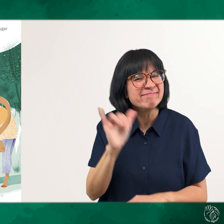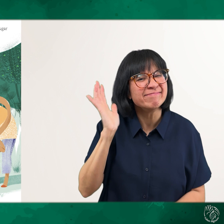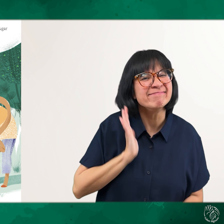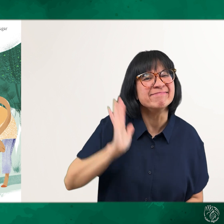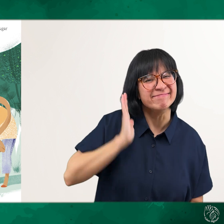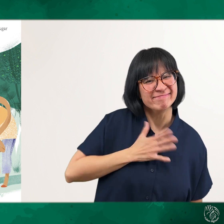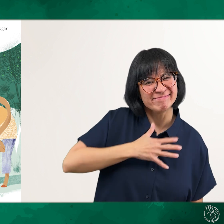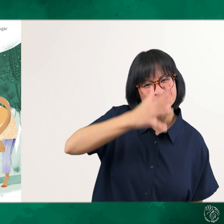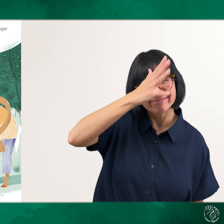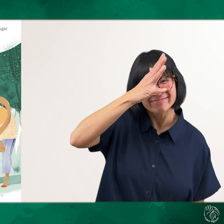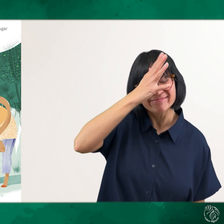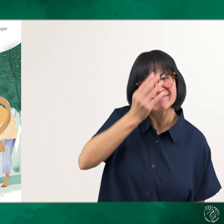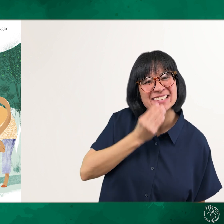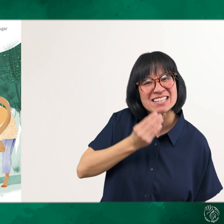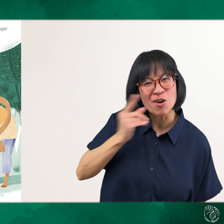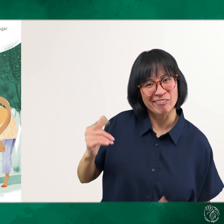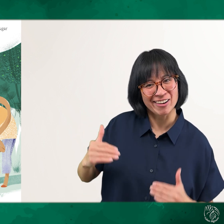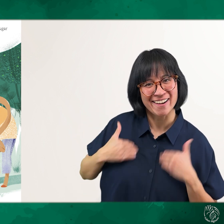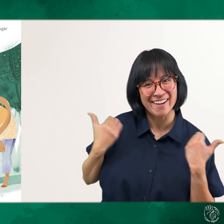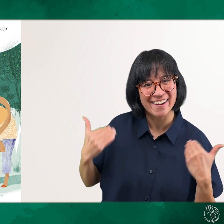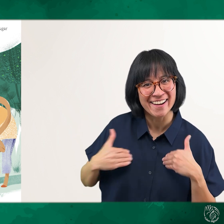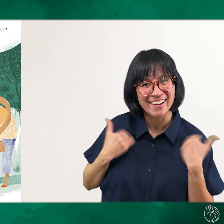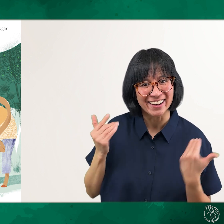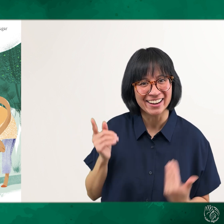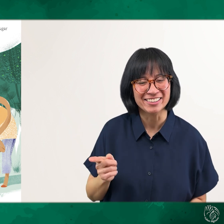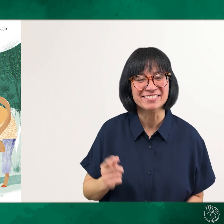Just like Dad always ate when he was a kid.